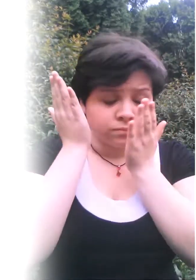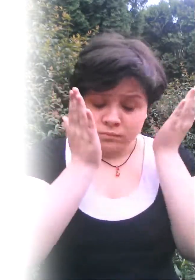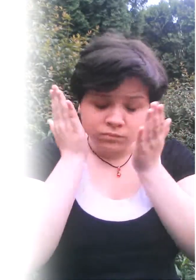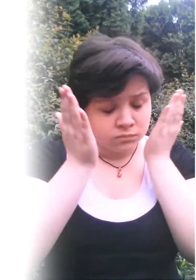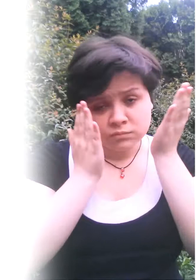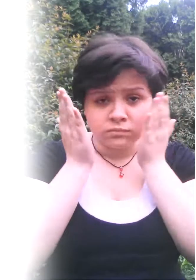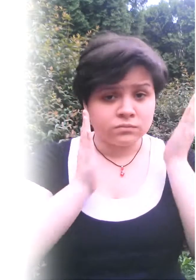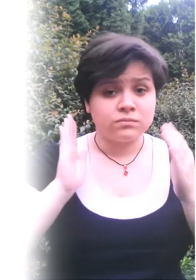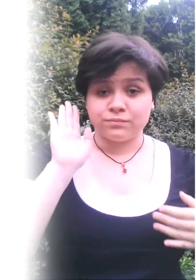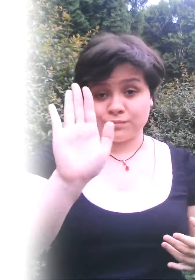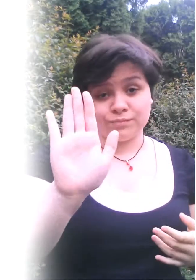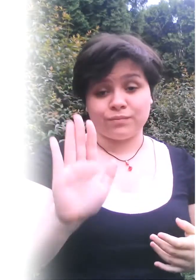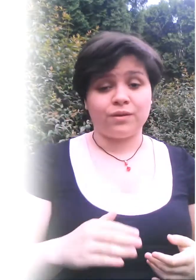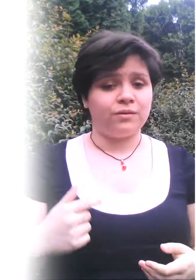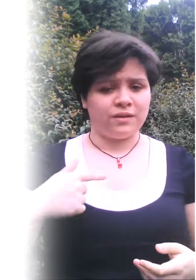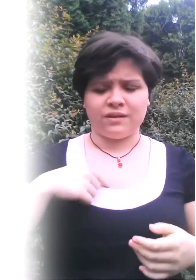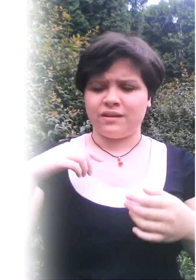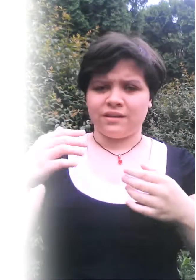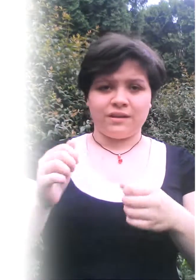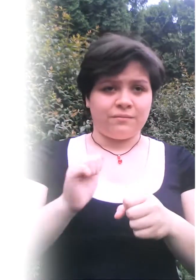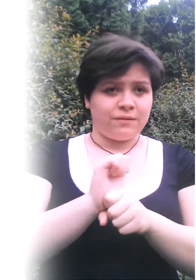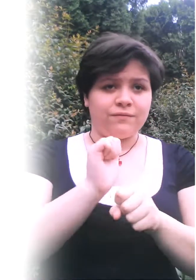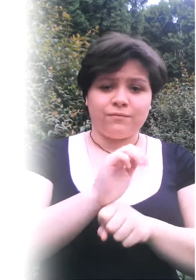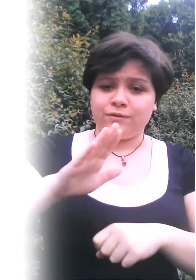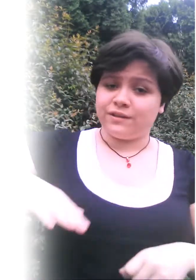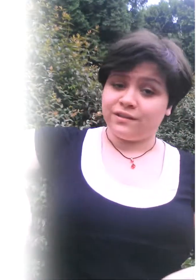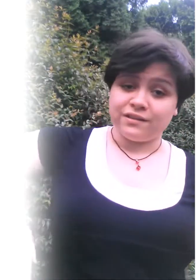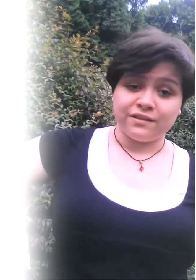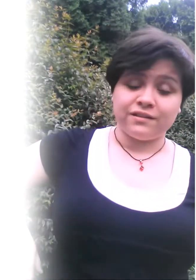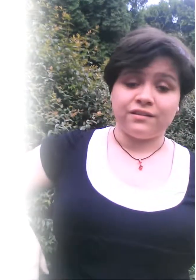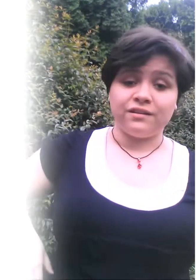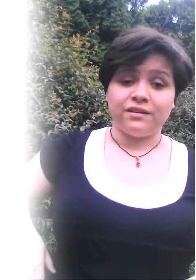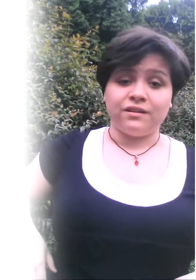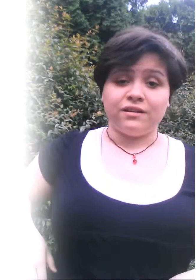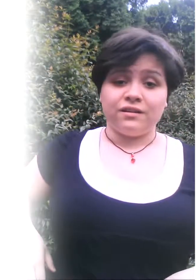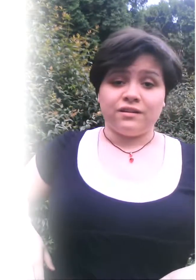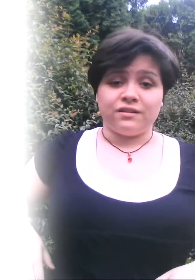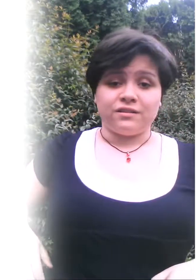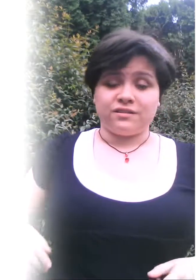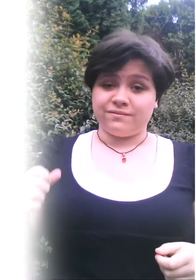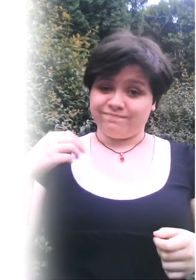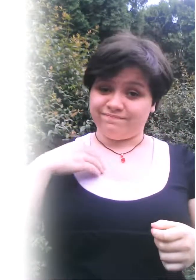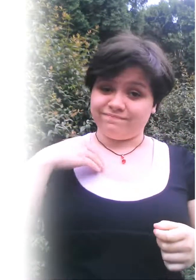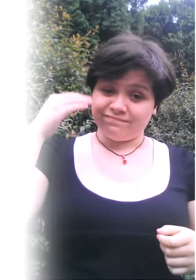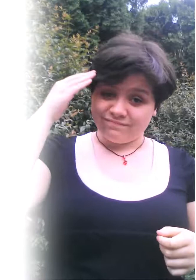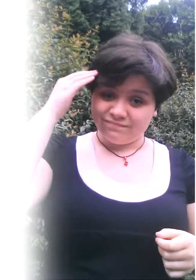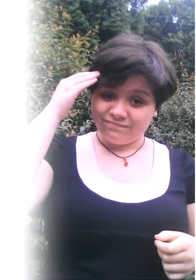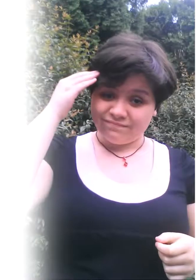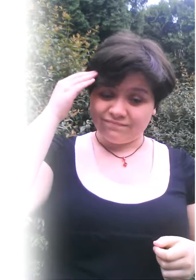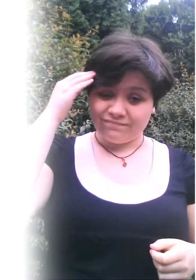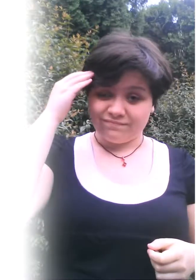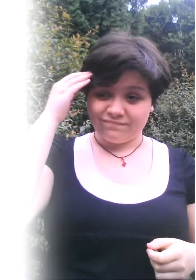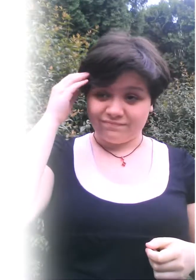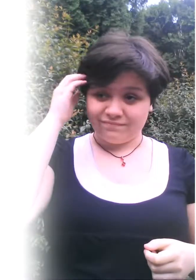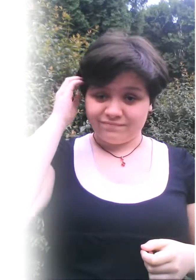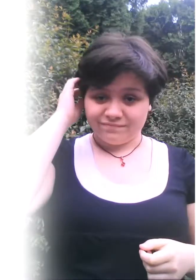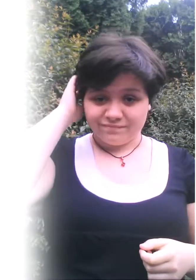And it would sure embarrass her when I came in from working late, 'cause I would